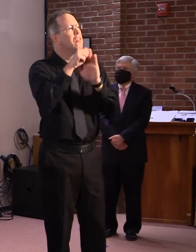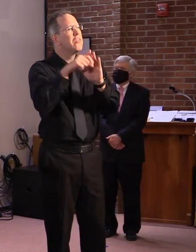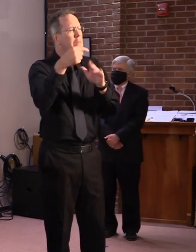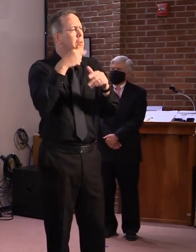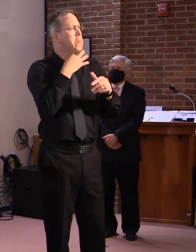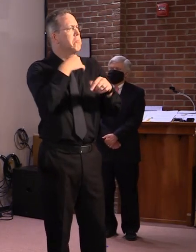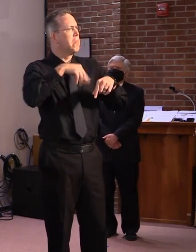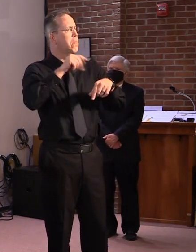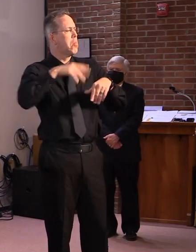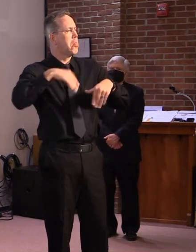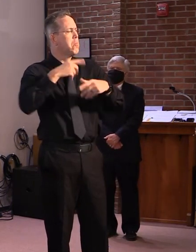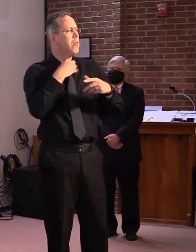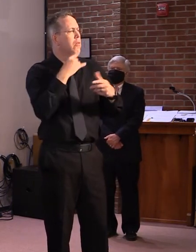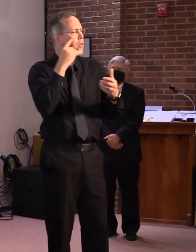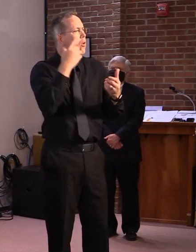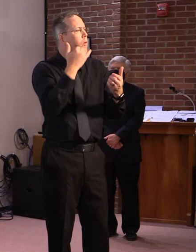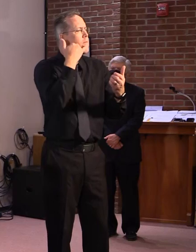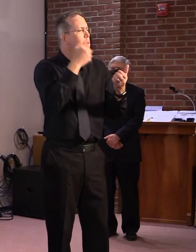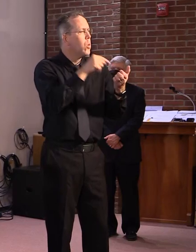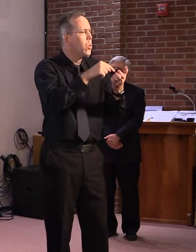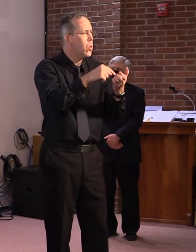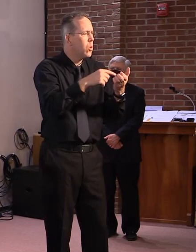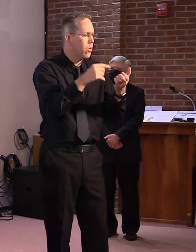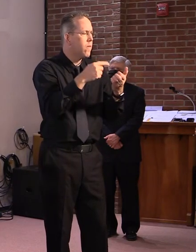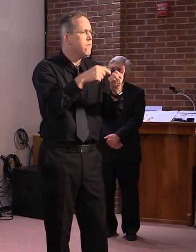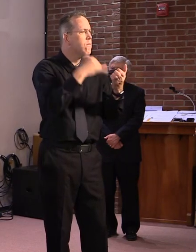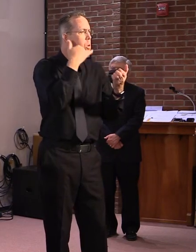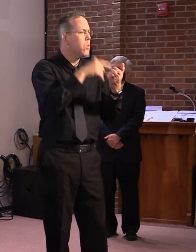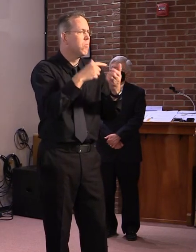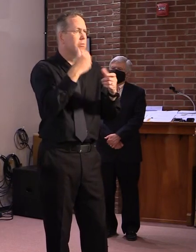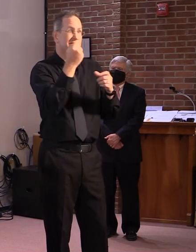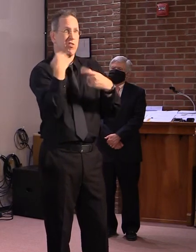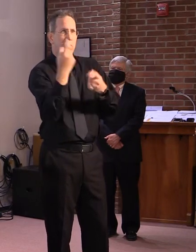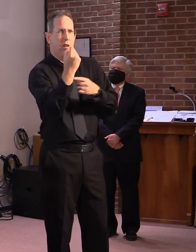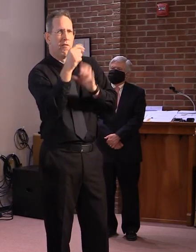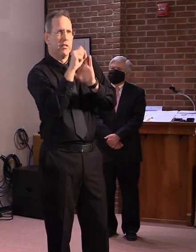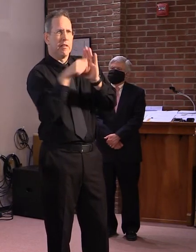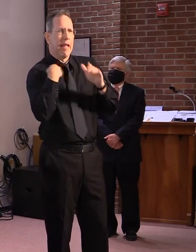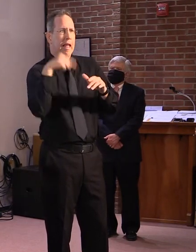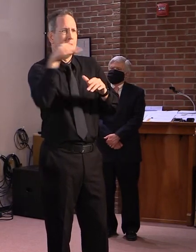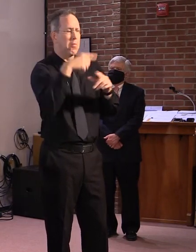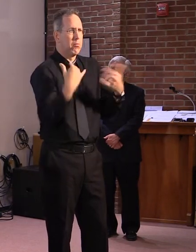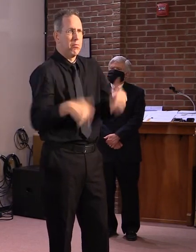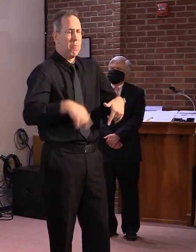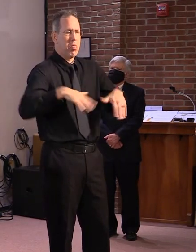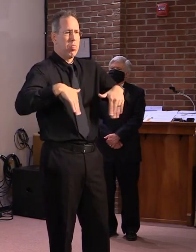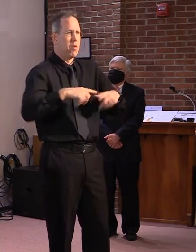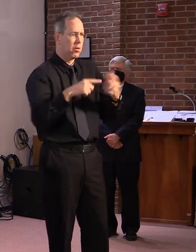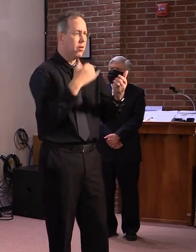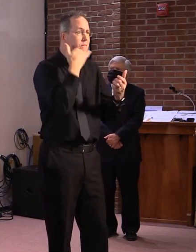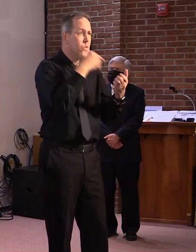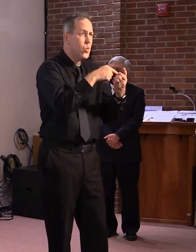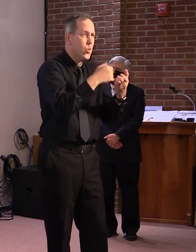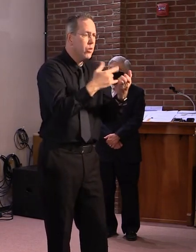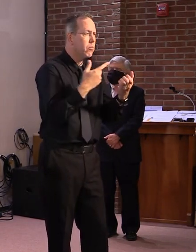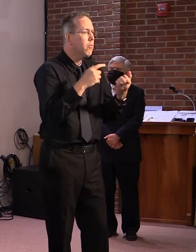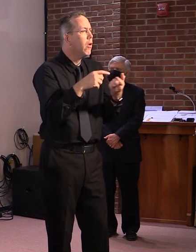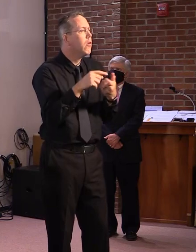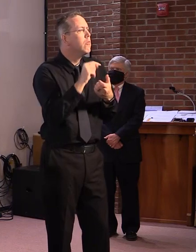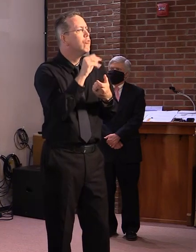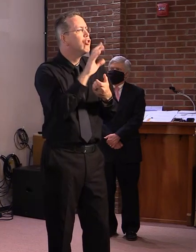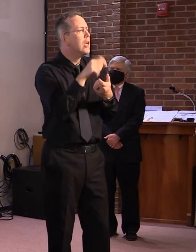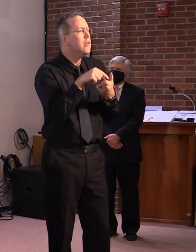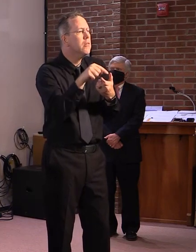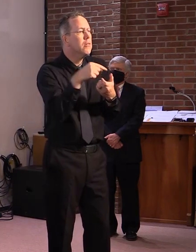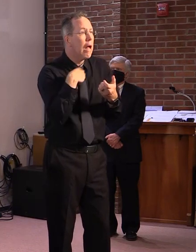the answer. I mean, we're using Sarah Alert, but we've also contemplated other methods as well. I